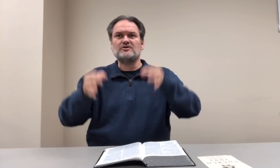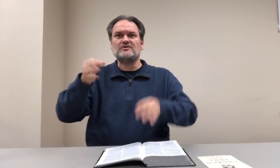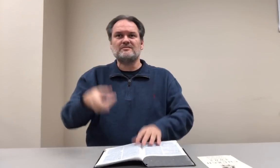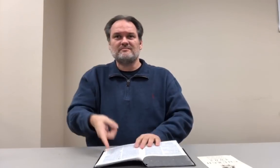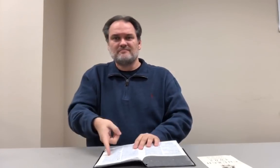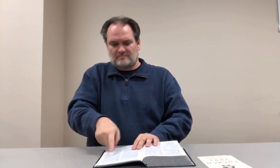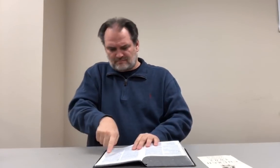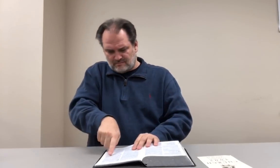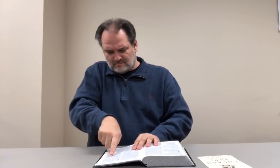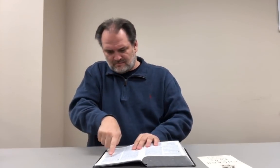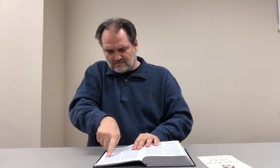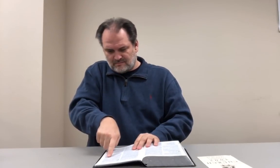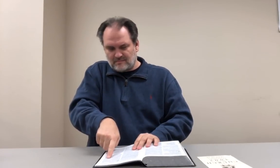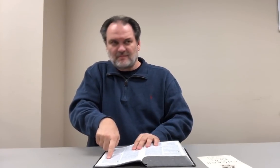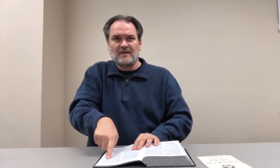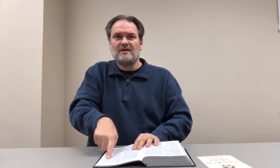helpful. But first,